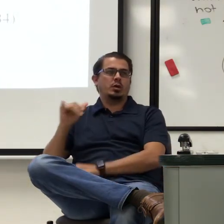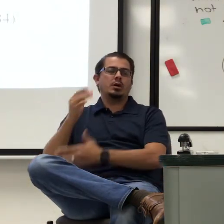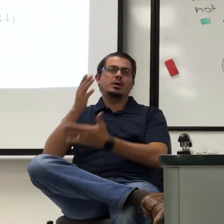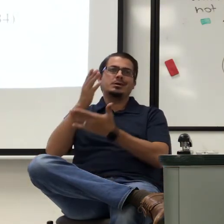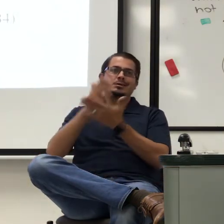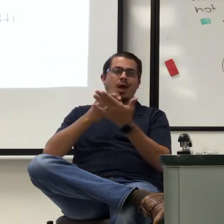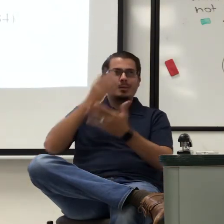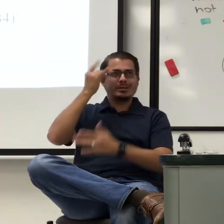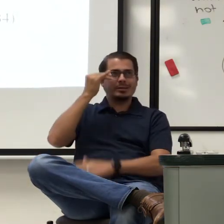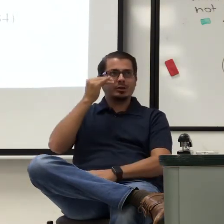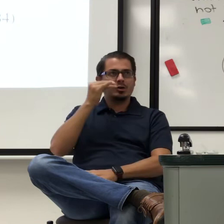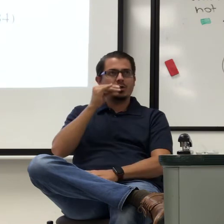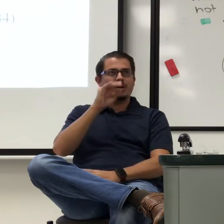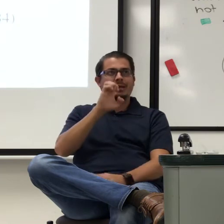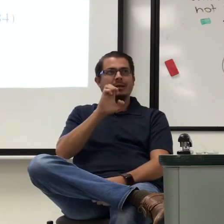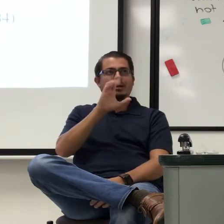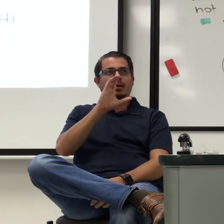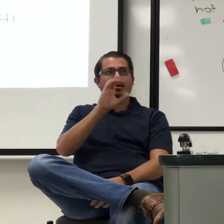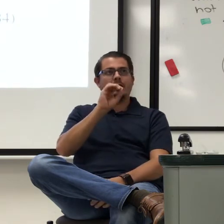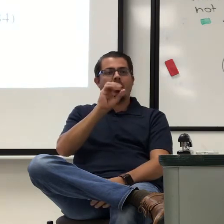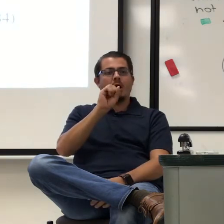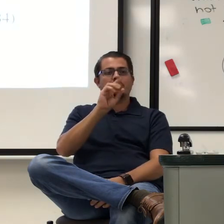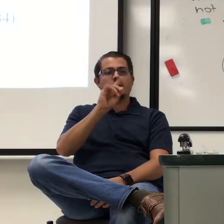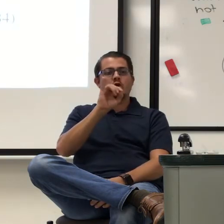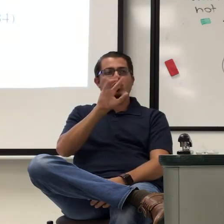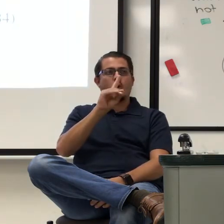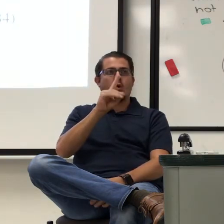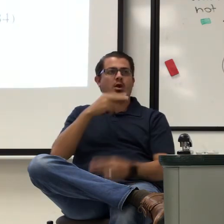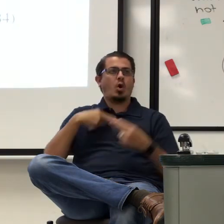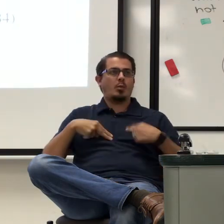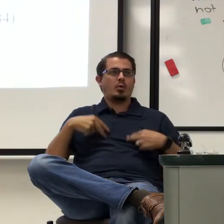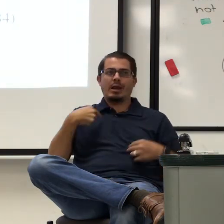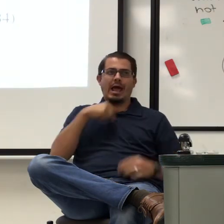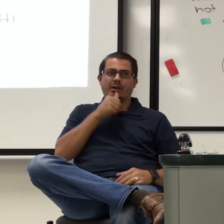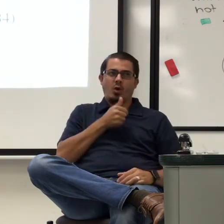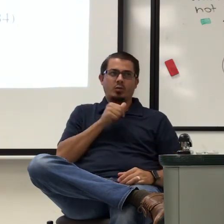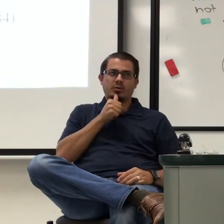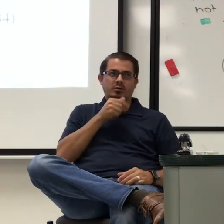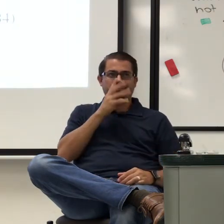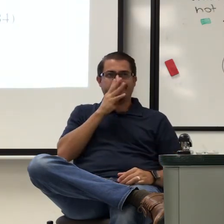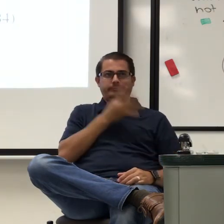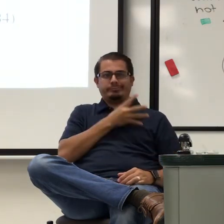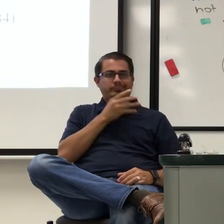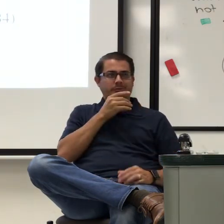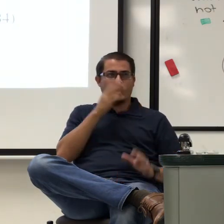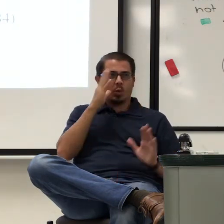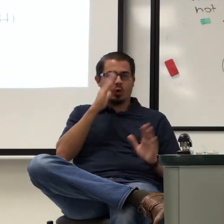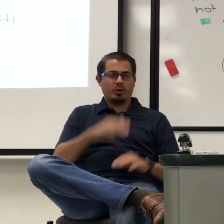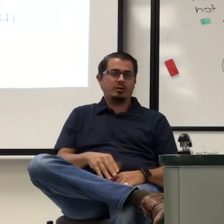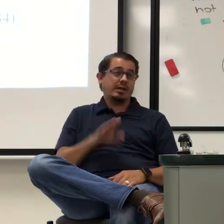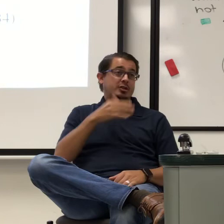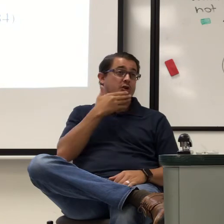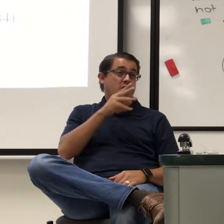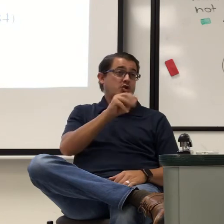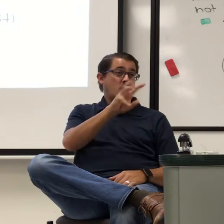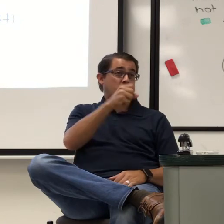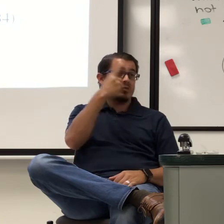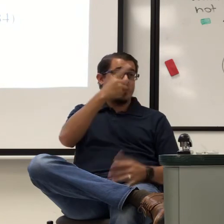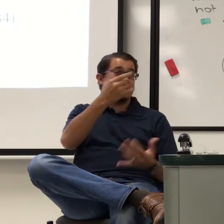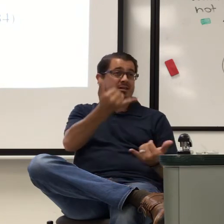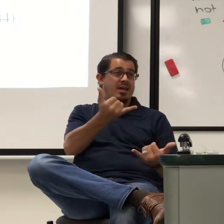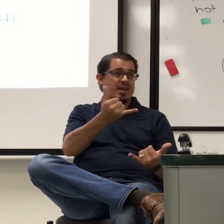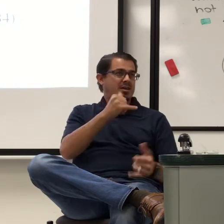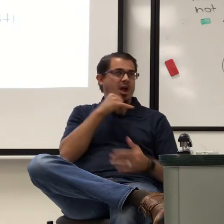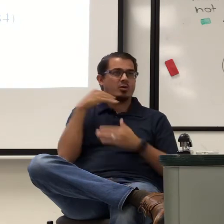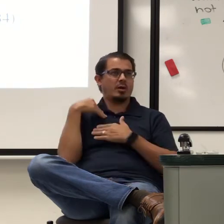Some consider eicosanoids hormones. I do not. Don't worry about them. So the good news for the day, they're not responsible